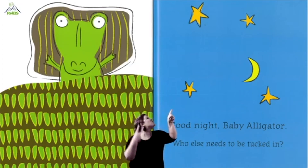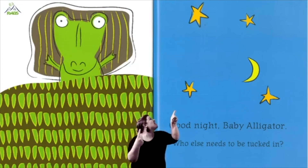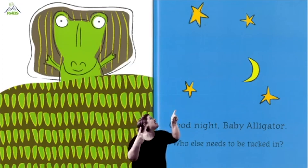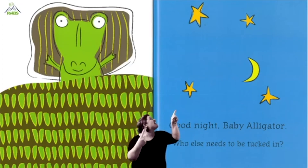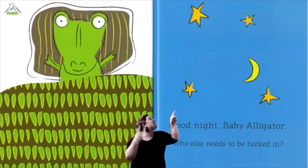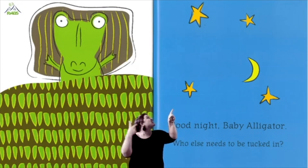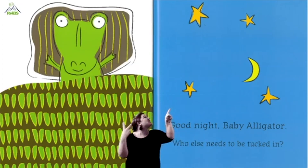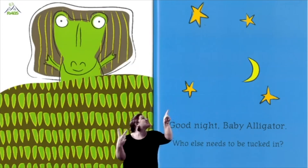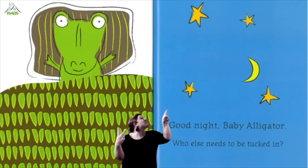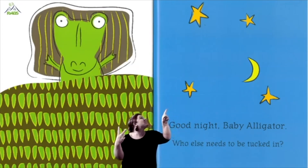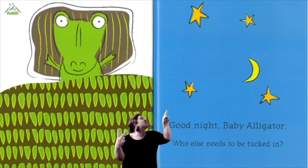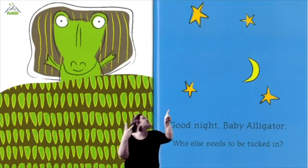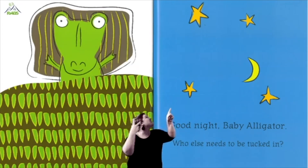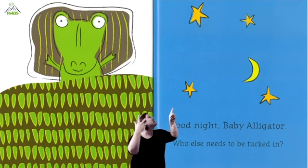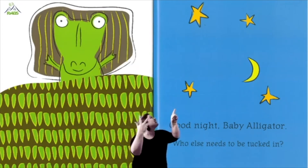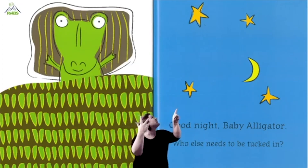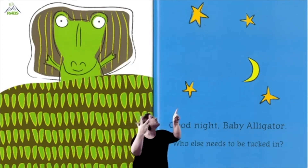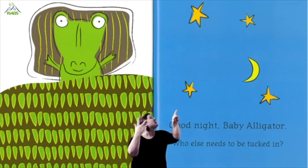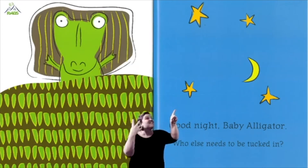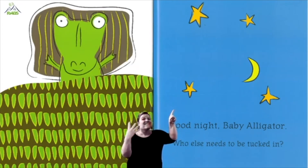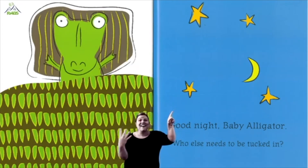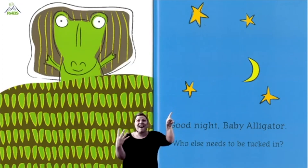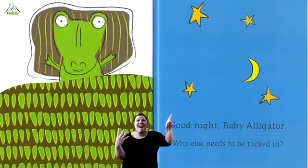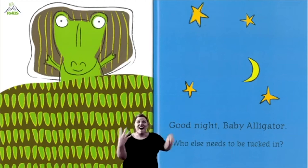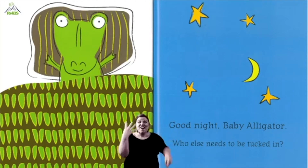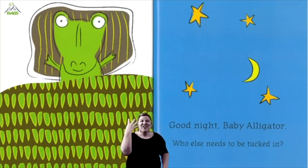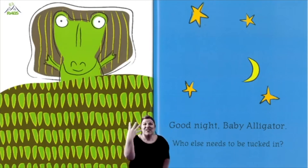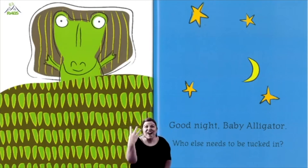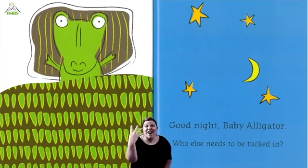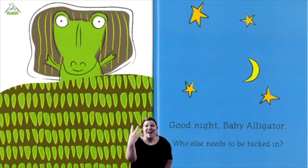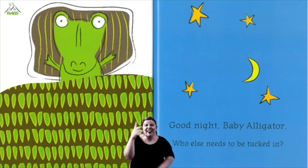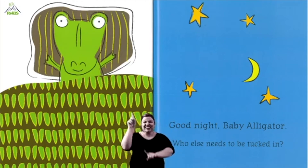Oh, look, 1, 2, 3, 4 stars now.